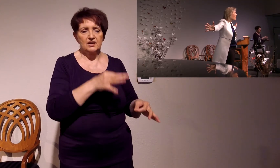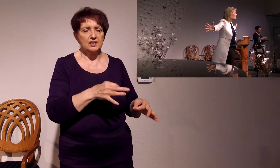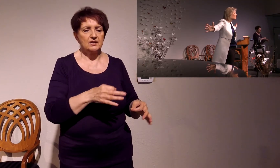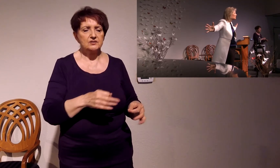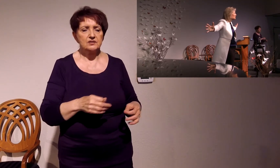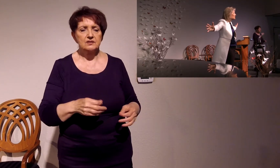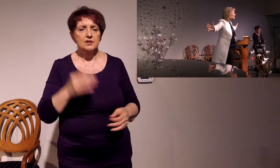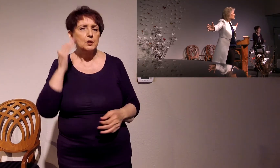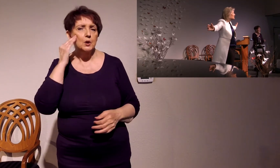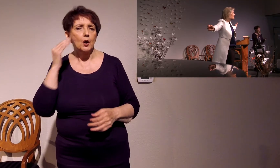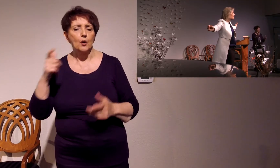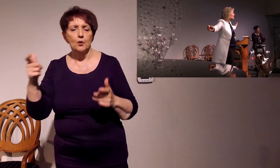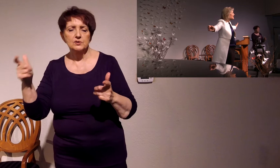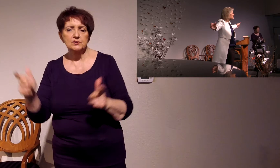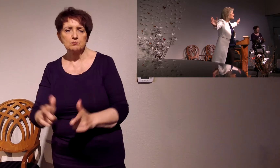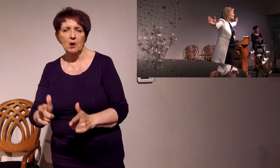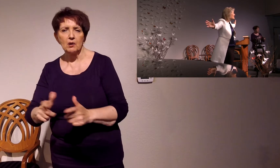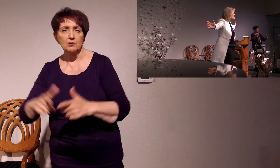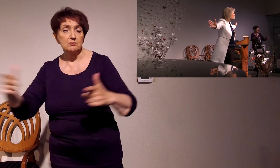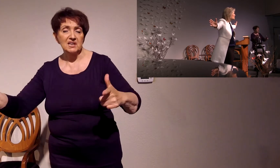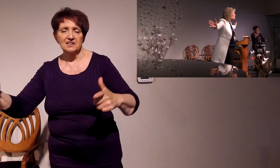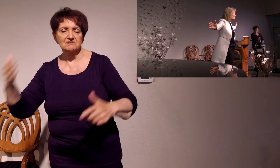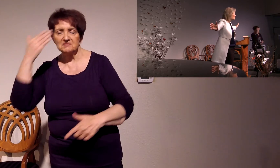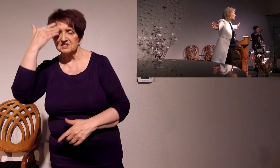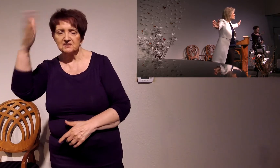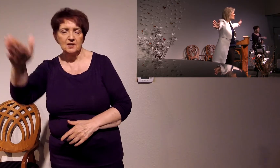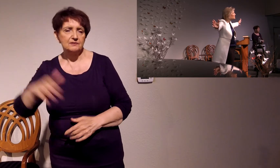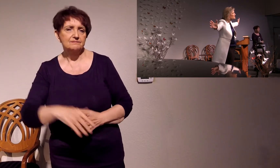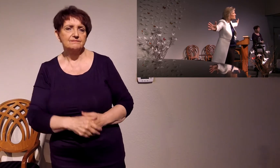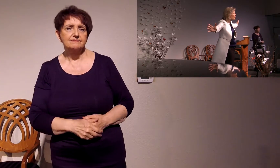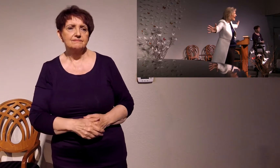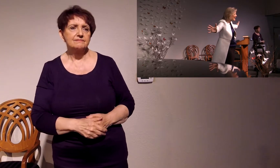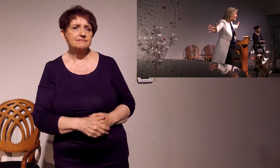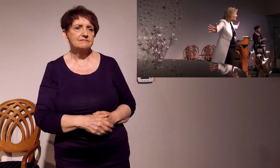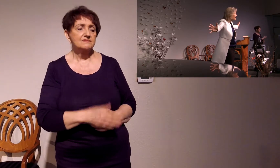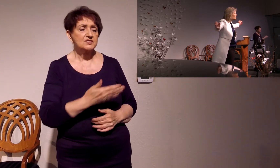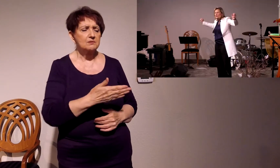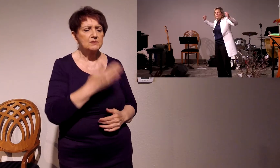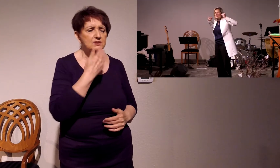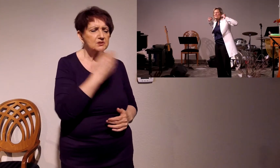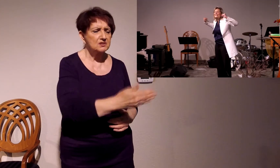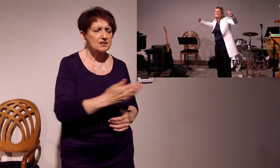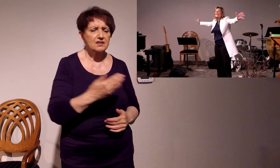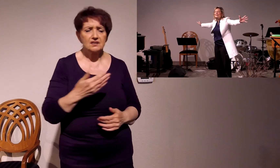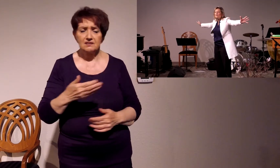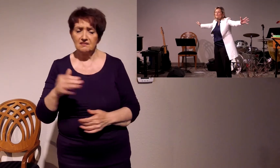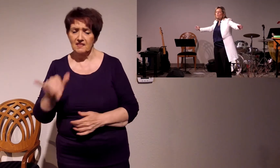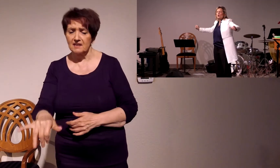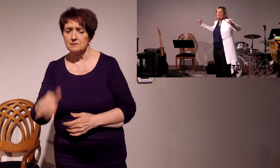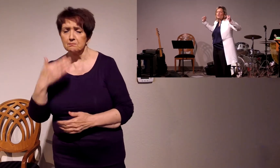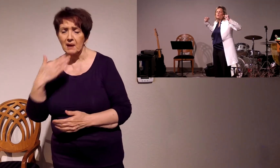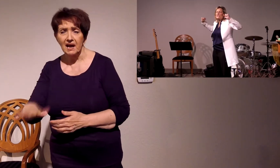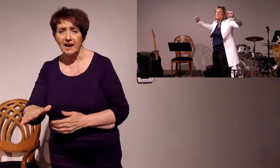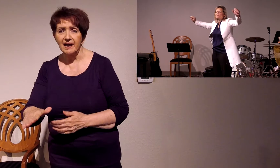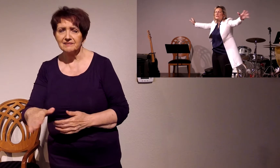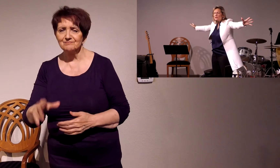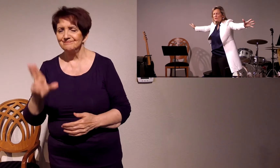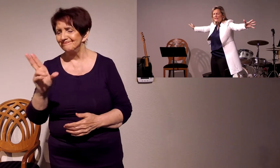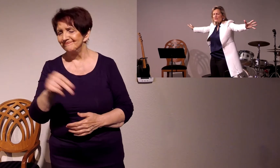small. It doesn't say something's good and something's bad. It just wants to give. It wants